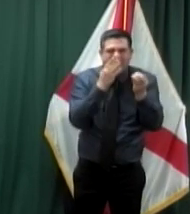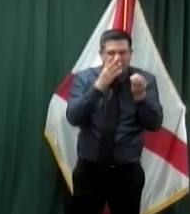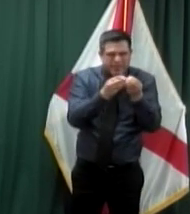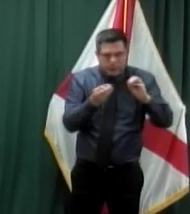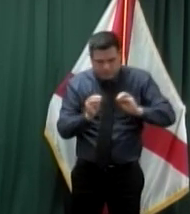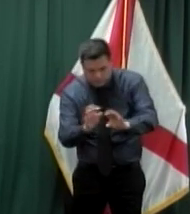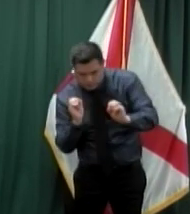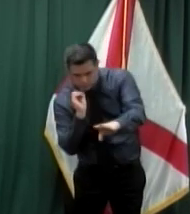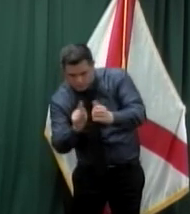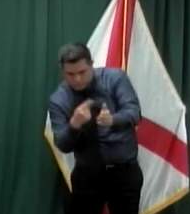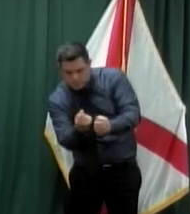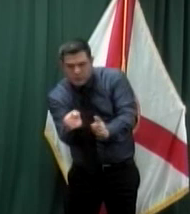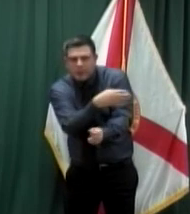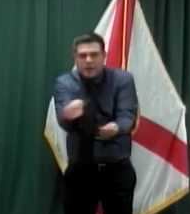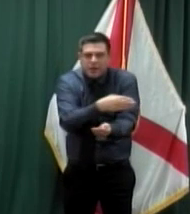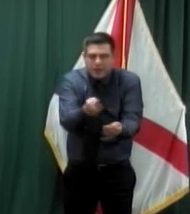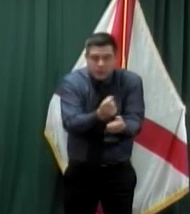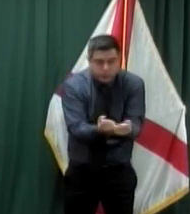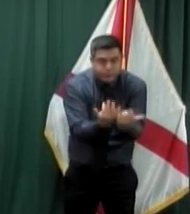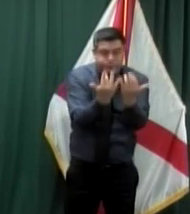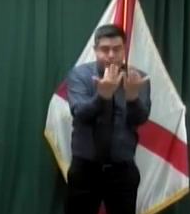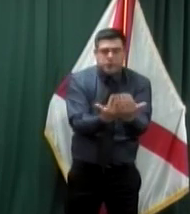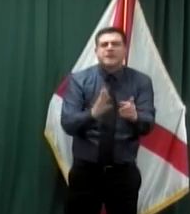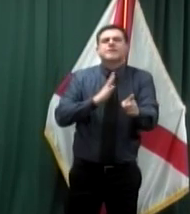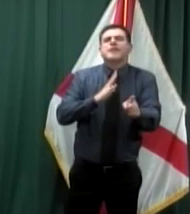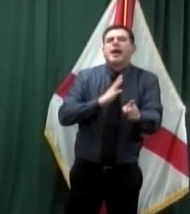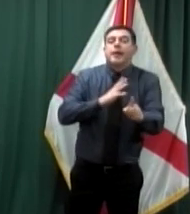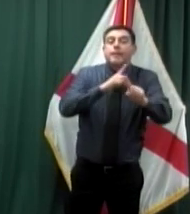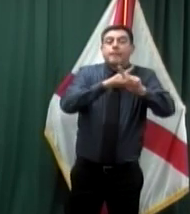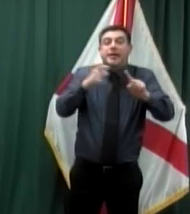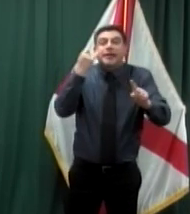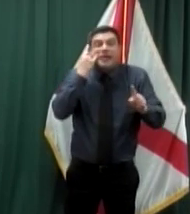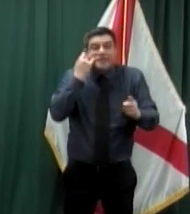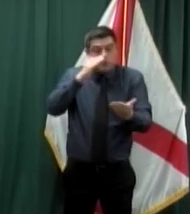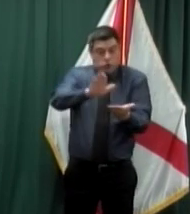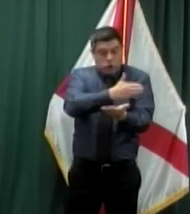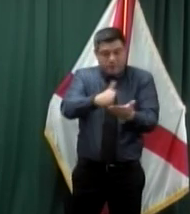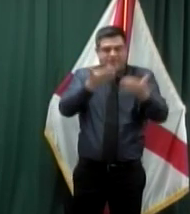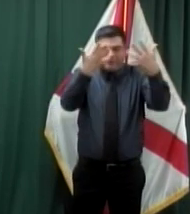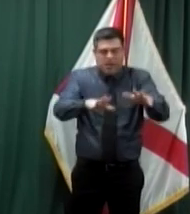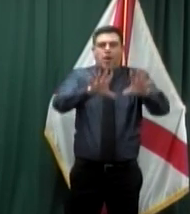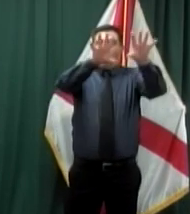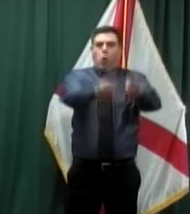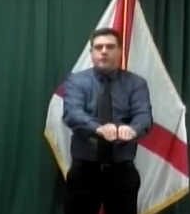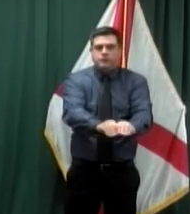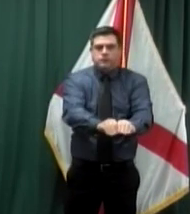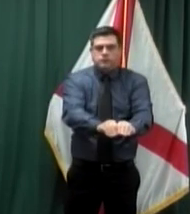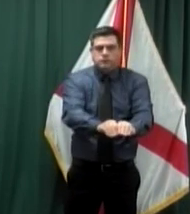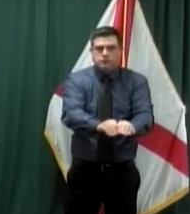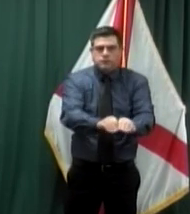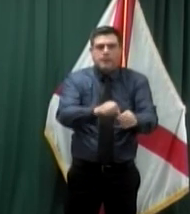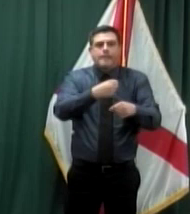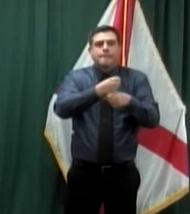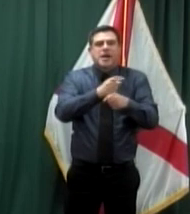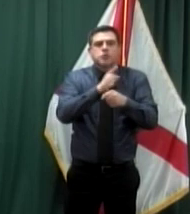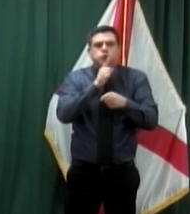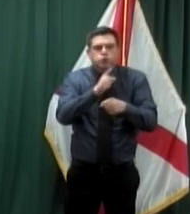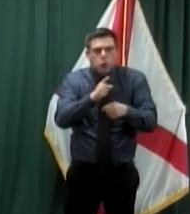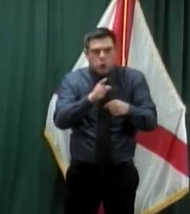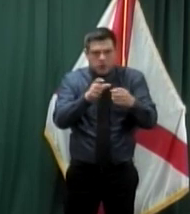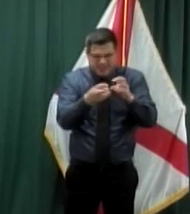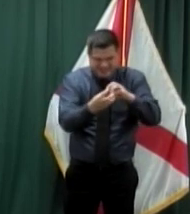as this is not considered open burning. However, they should be kept away from heavily